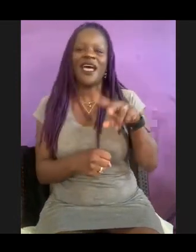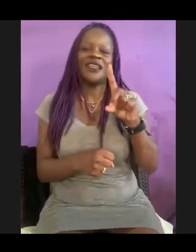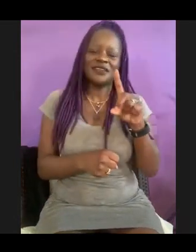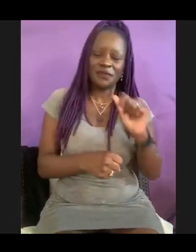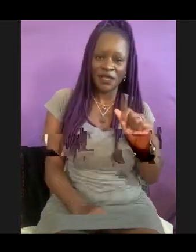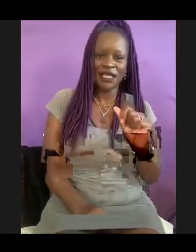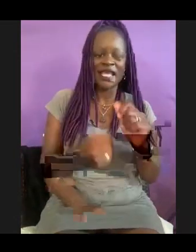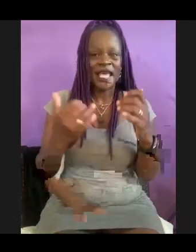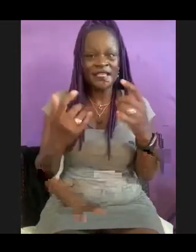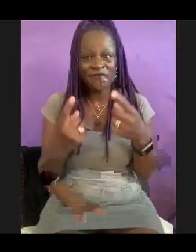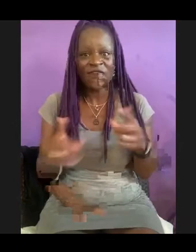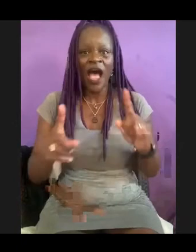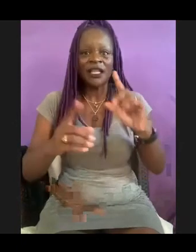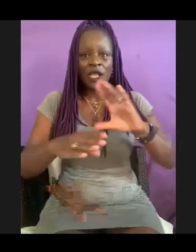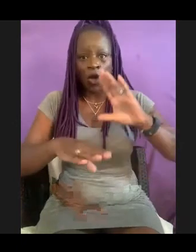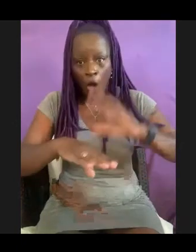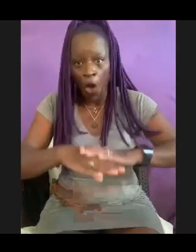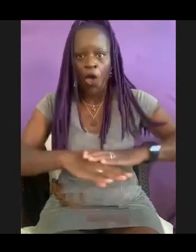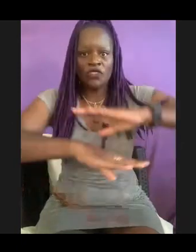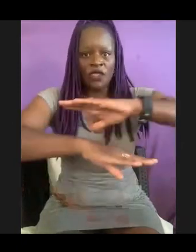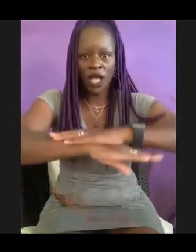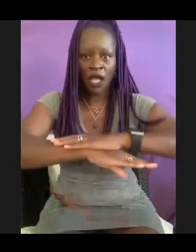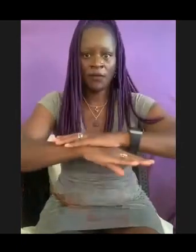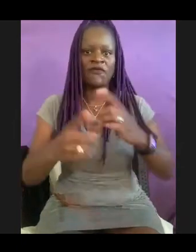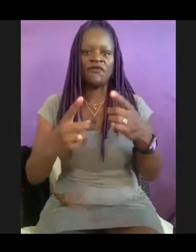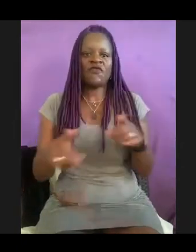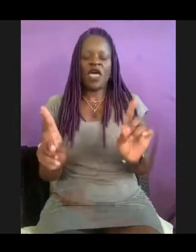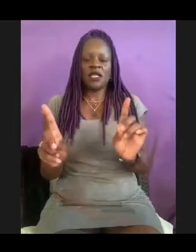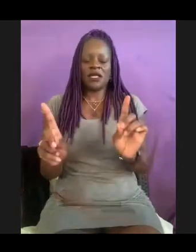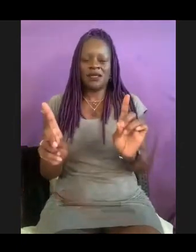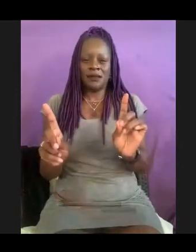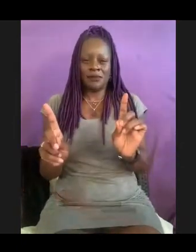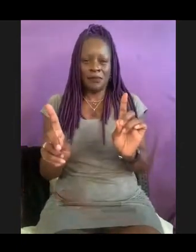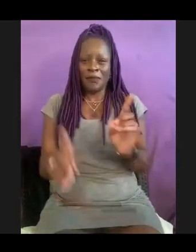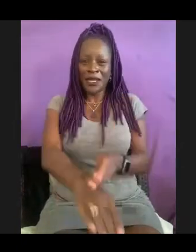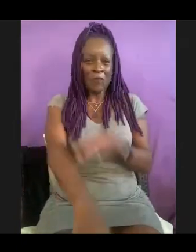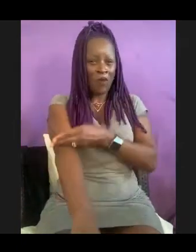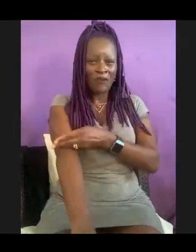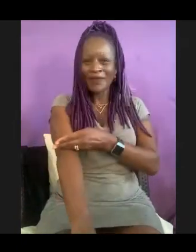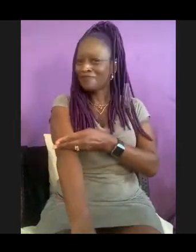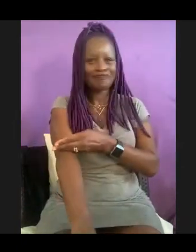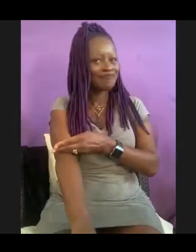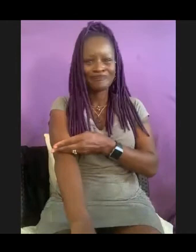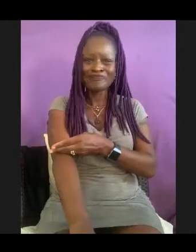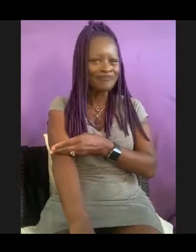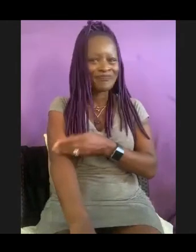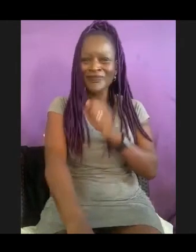table. However, there has not been much improvement in Black disabled